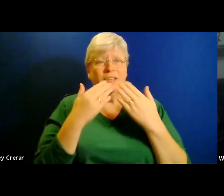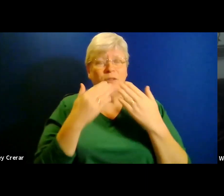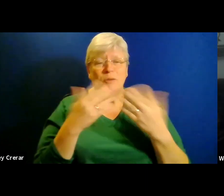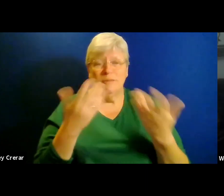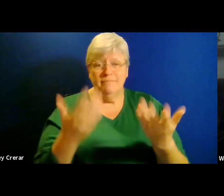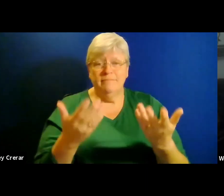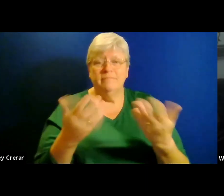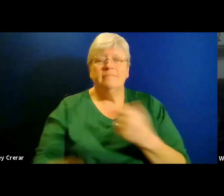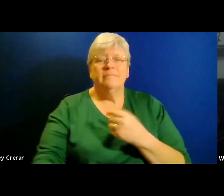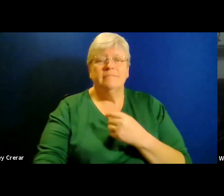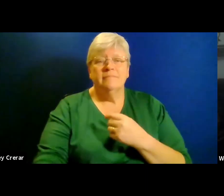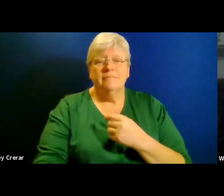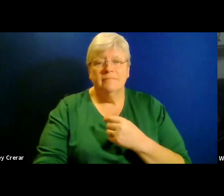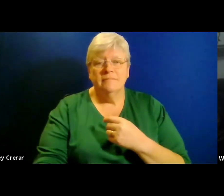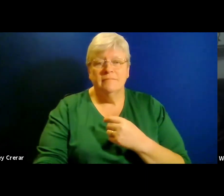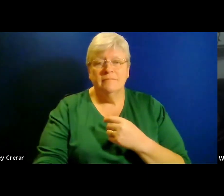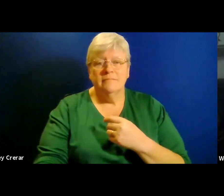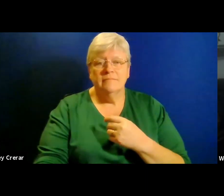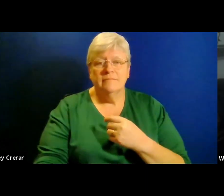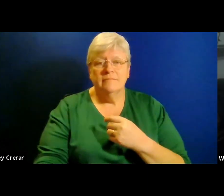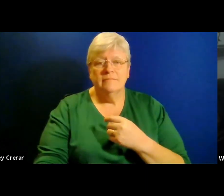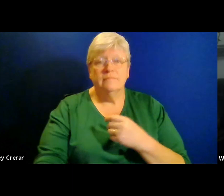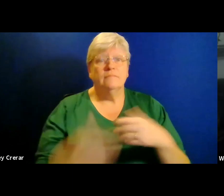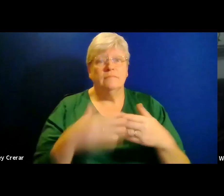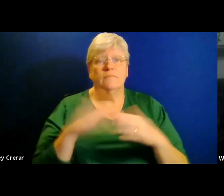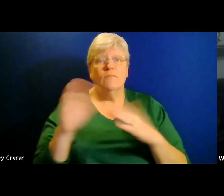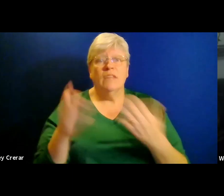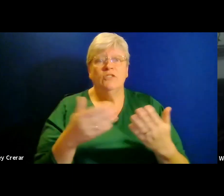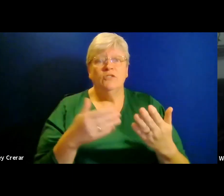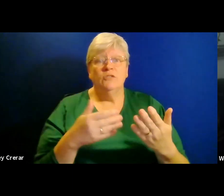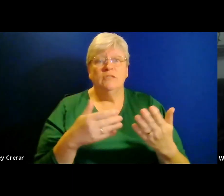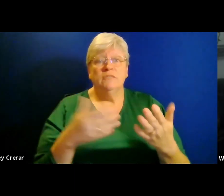further ado, I'd like to introduce our first act.